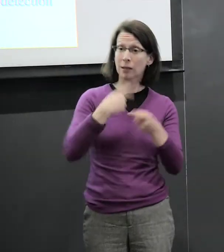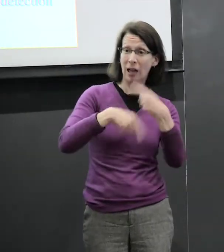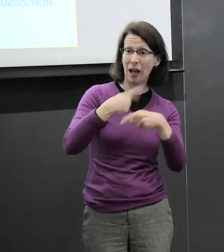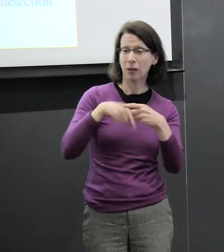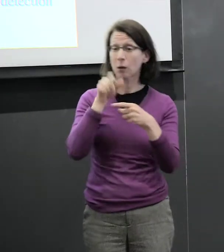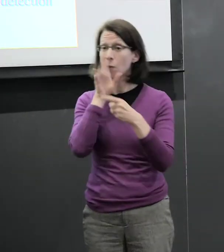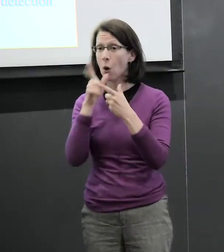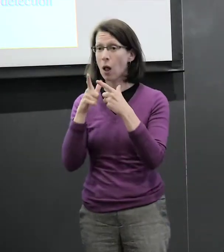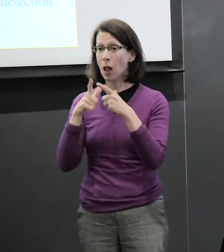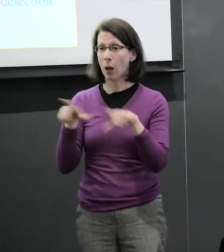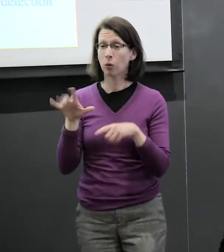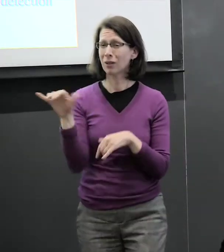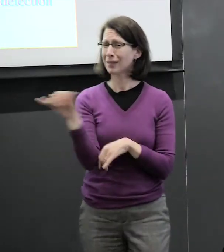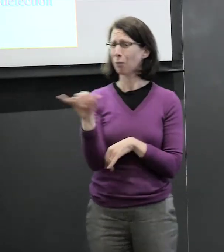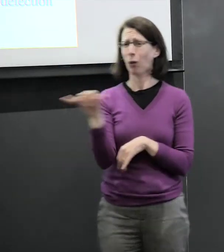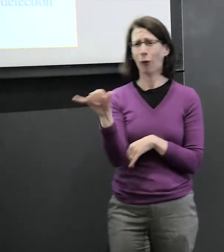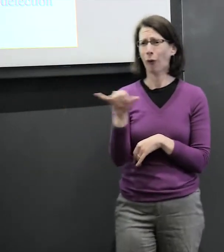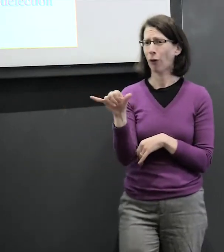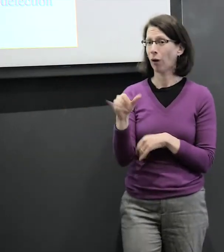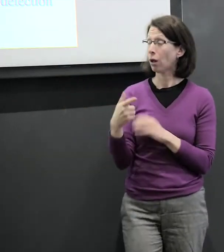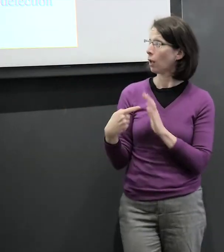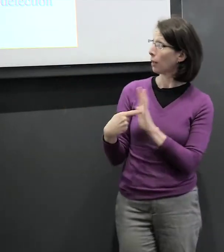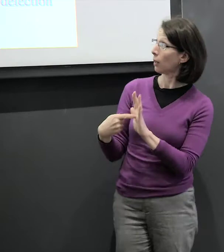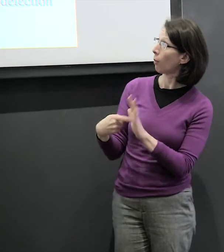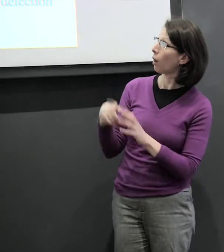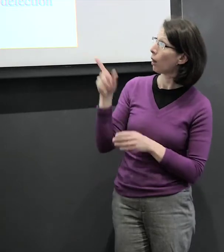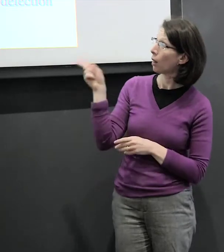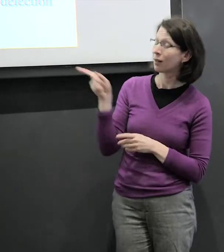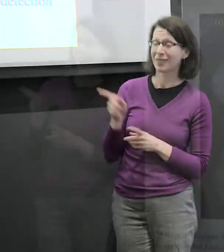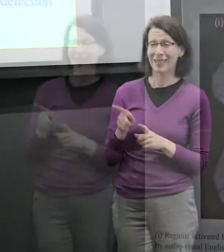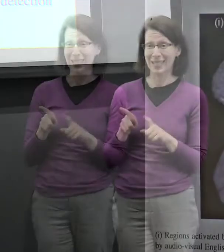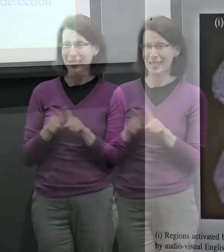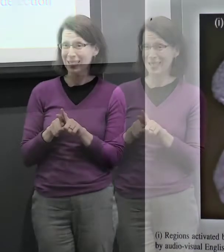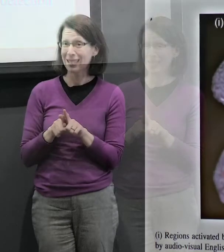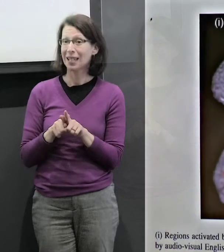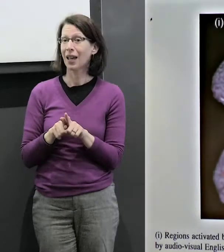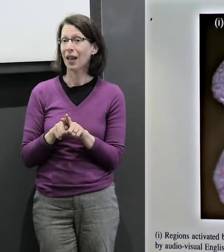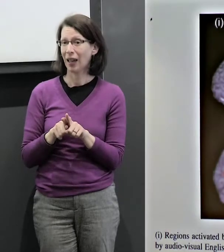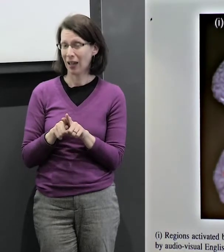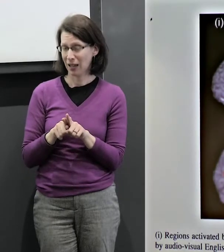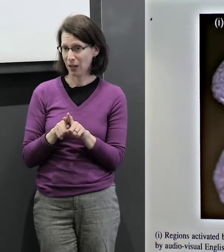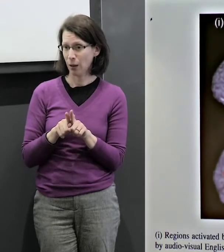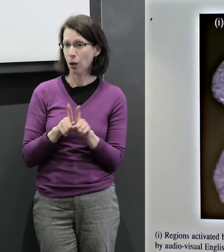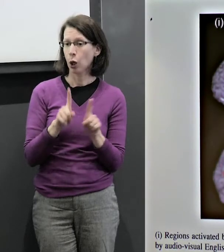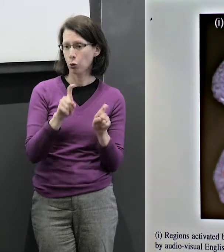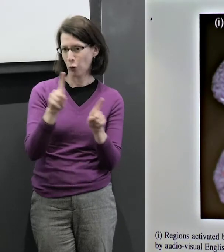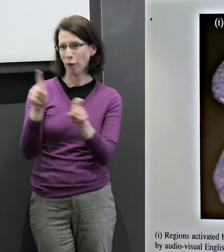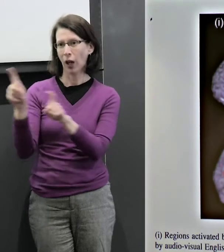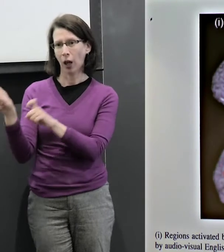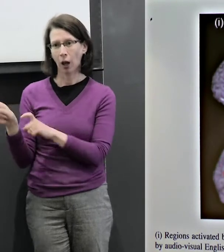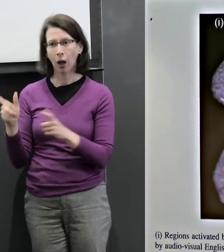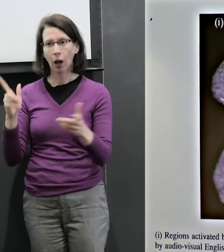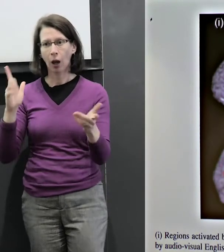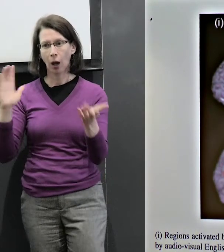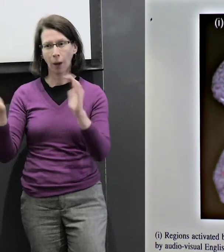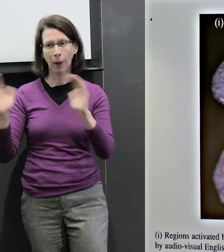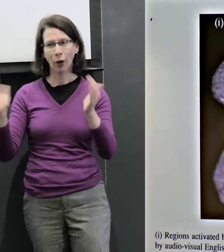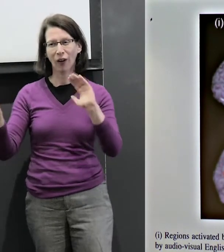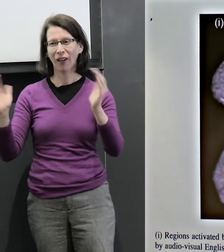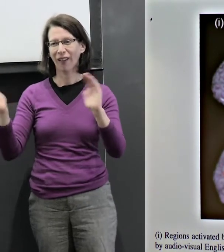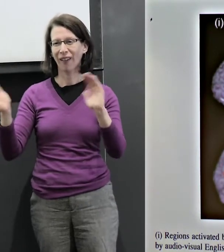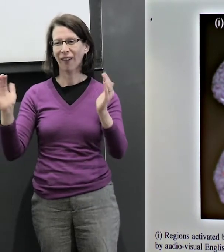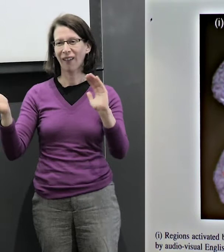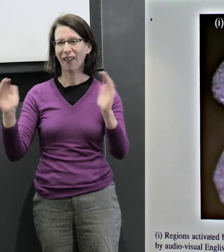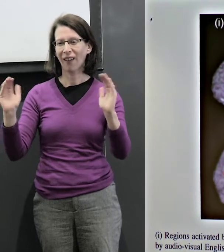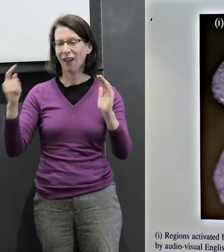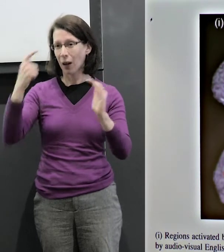way of example, here is from the same survey a comparison between